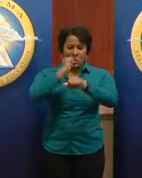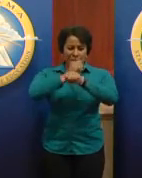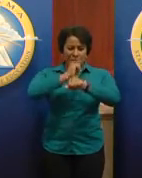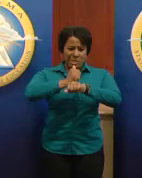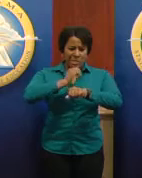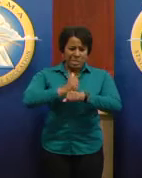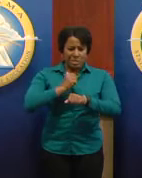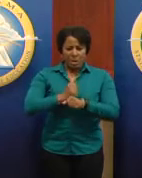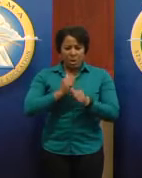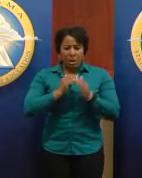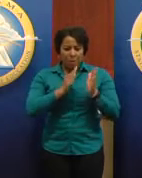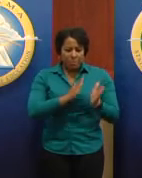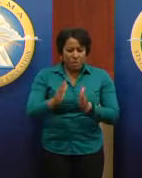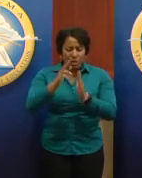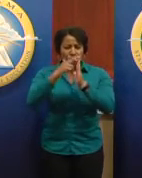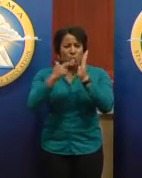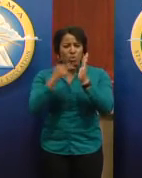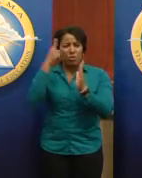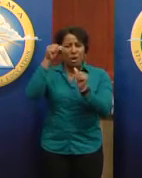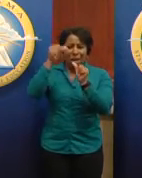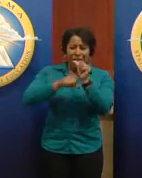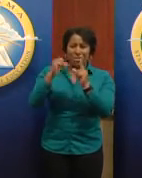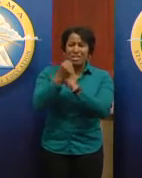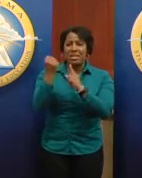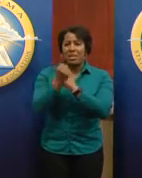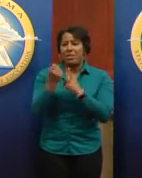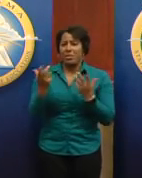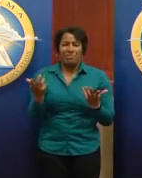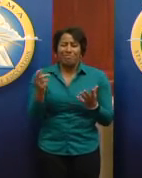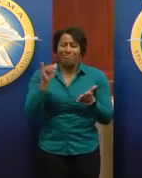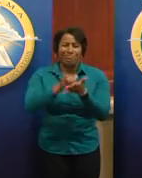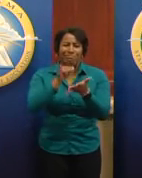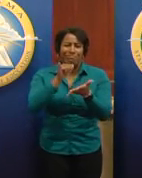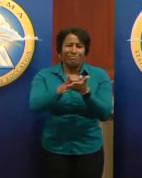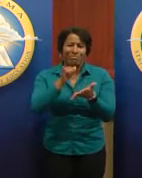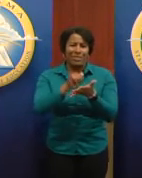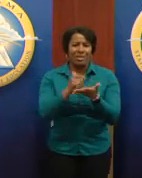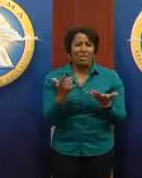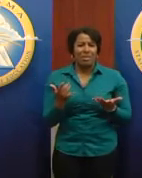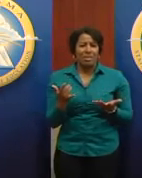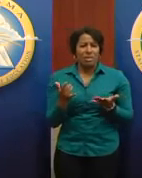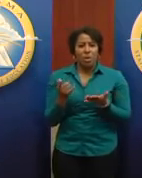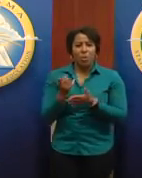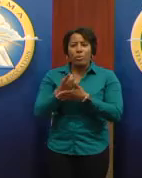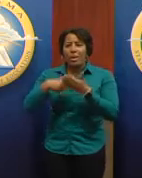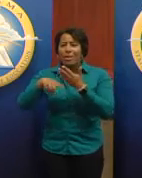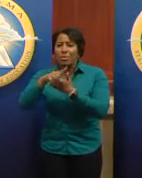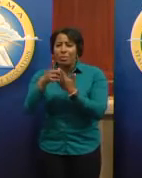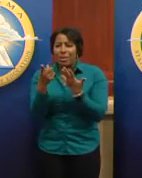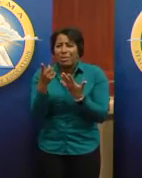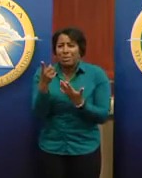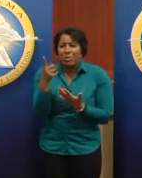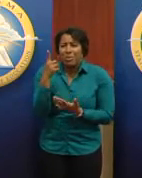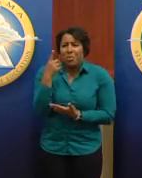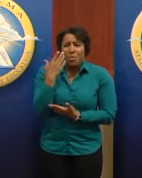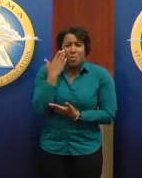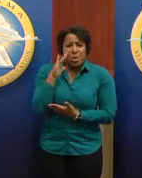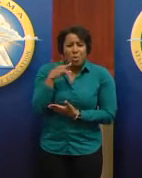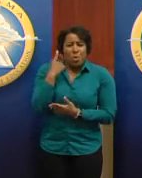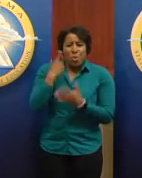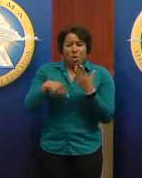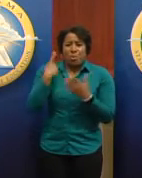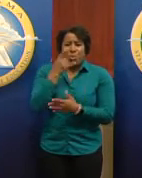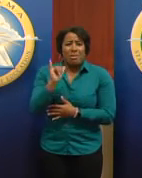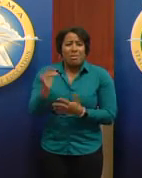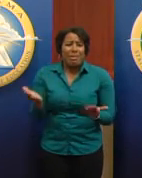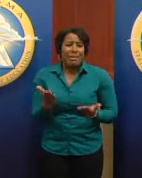possible scenario. I think none of us are even sure what it will look like next week in Alabama in some sense. And so